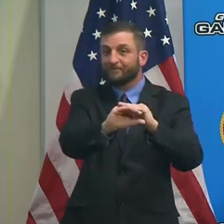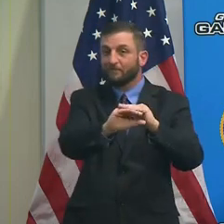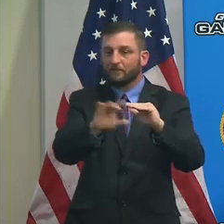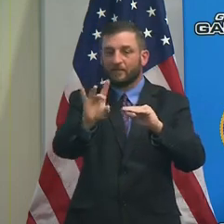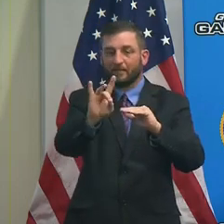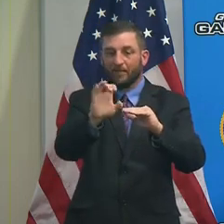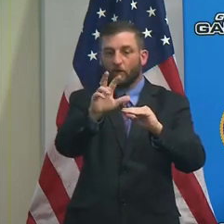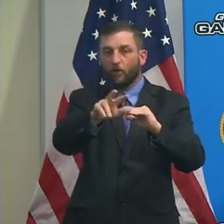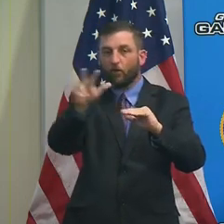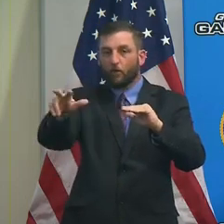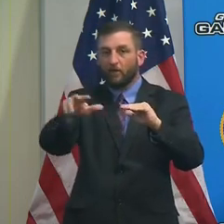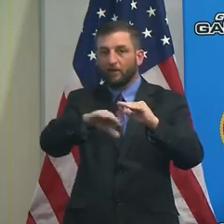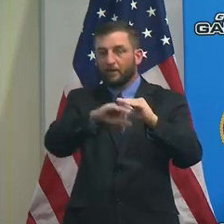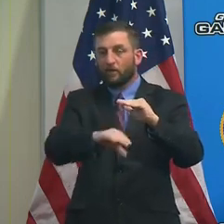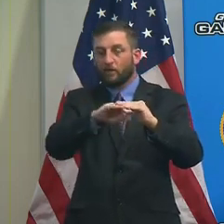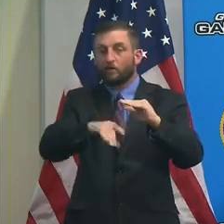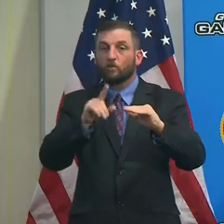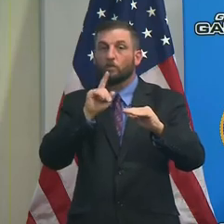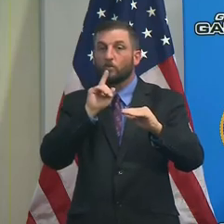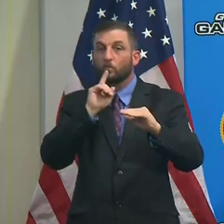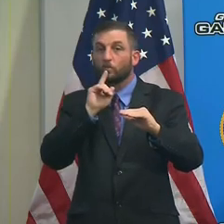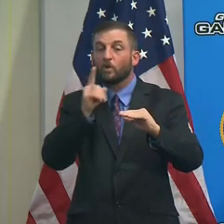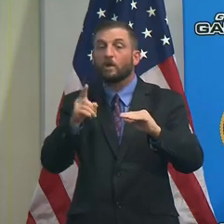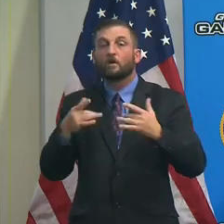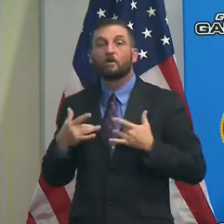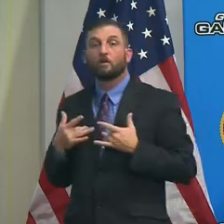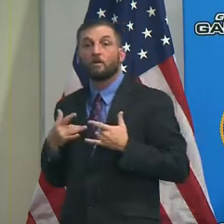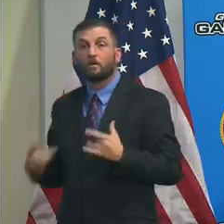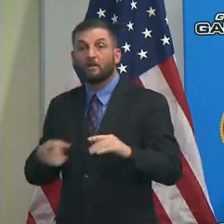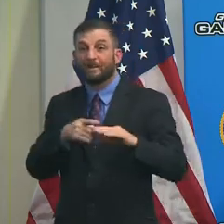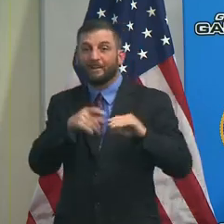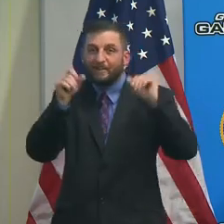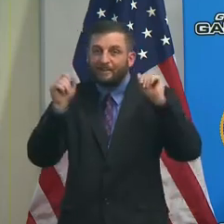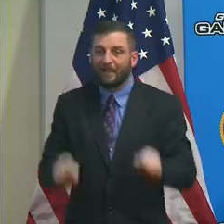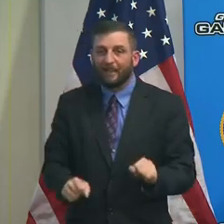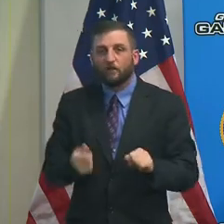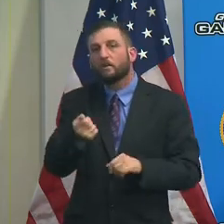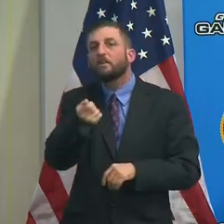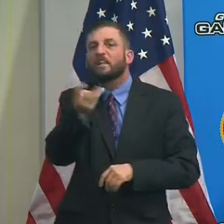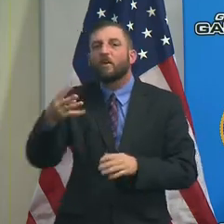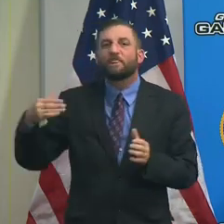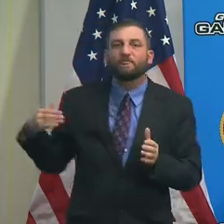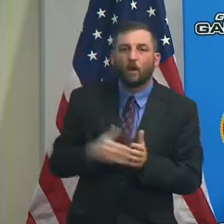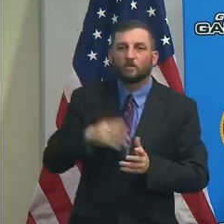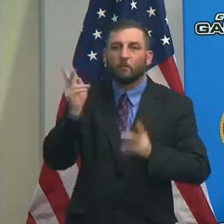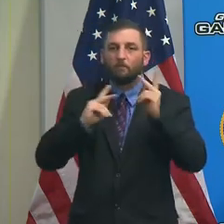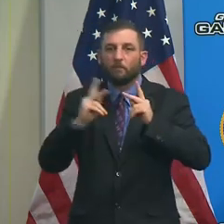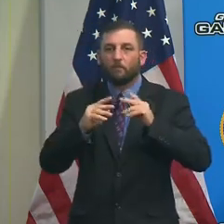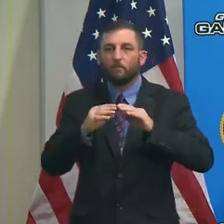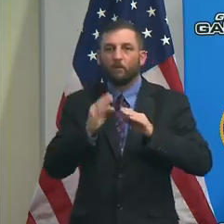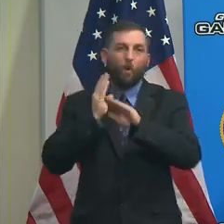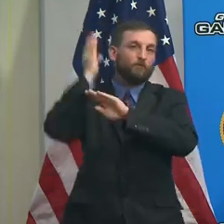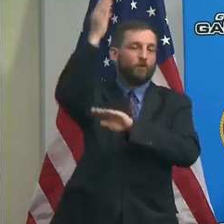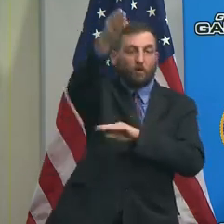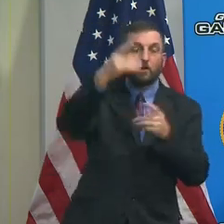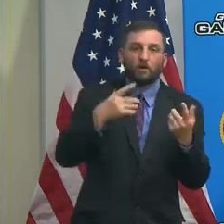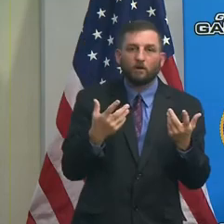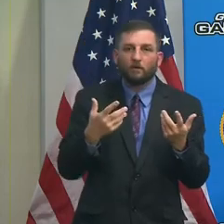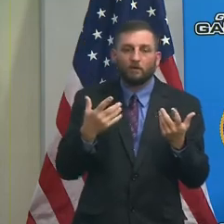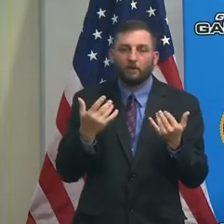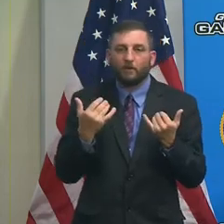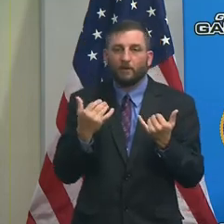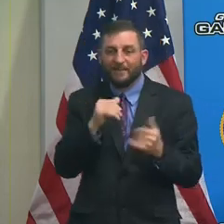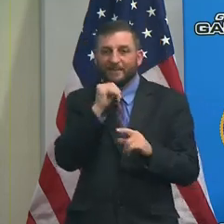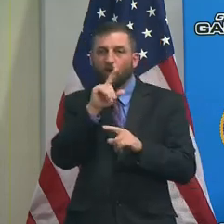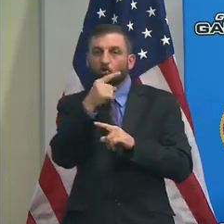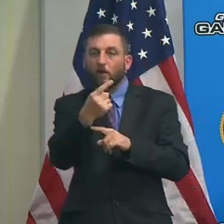is 833, when ordinarily we would be able to put several thousand people in that shelter. And it's not just